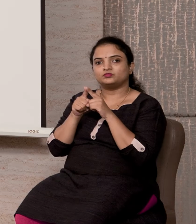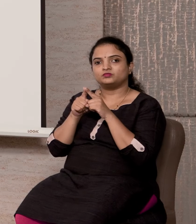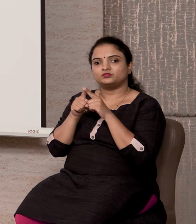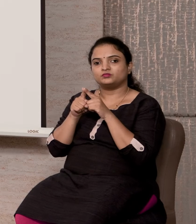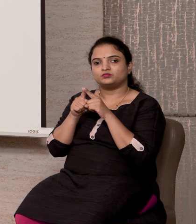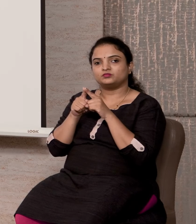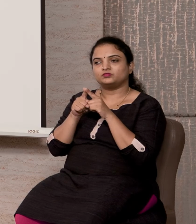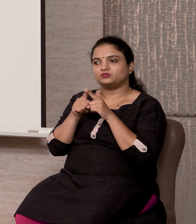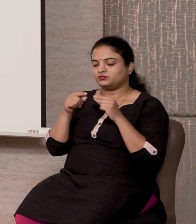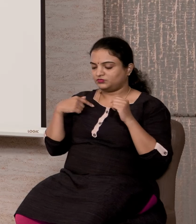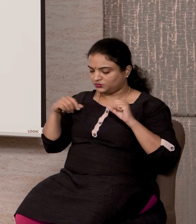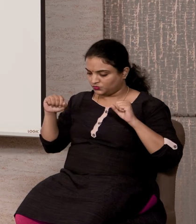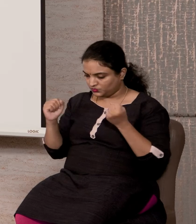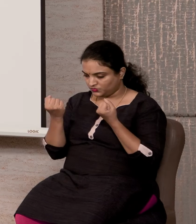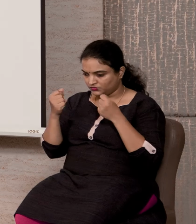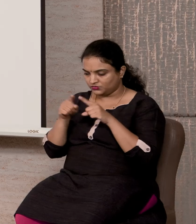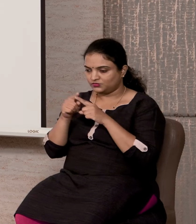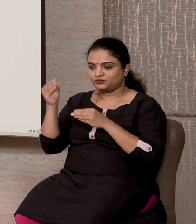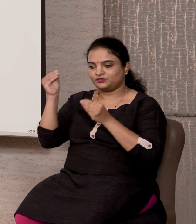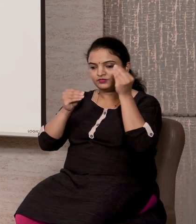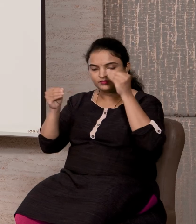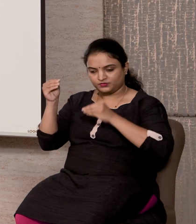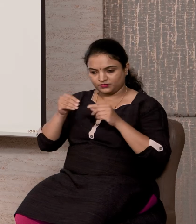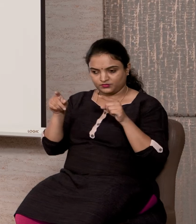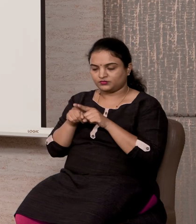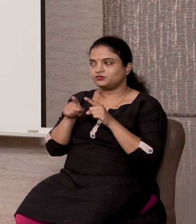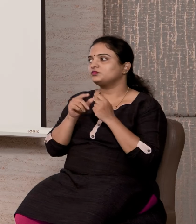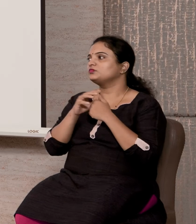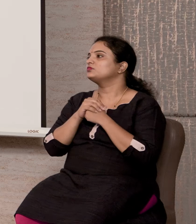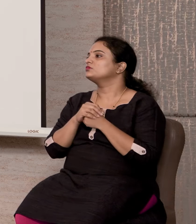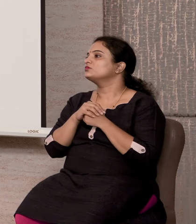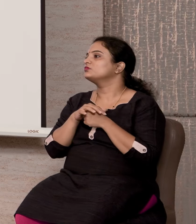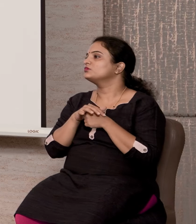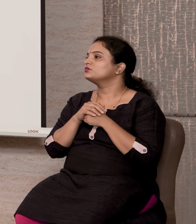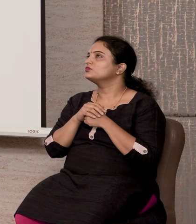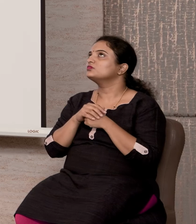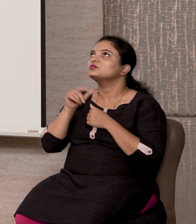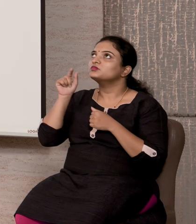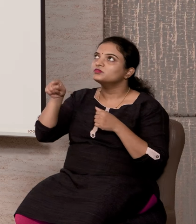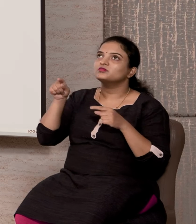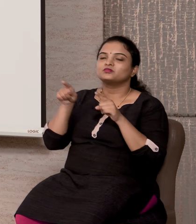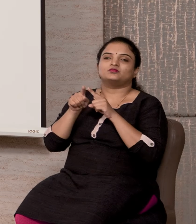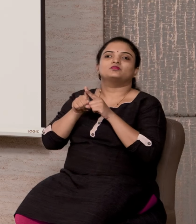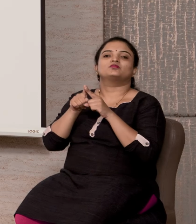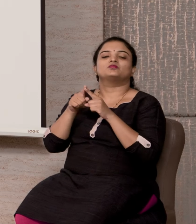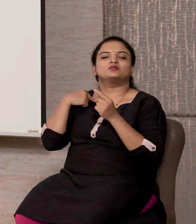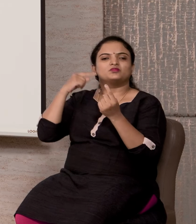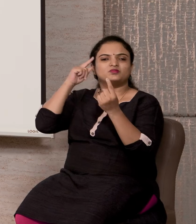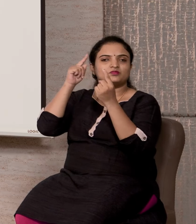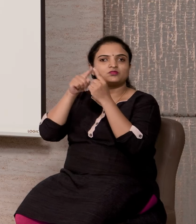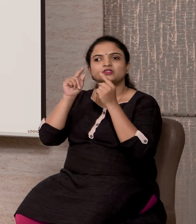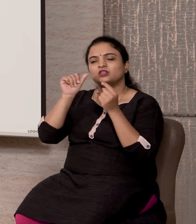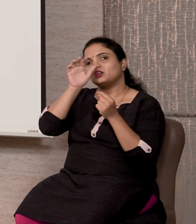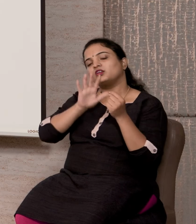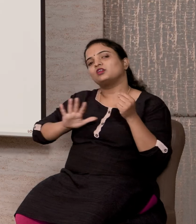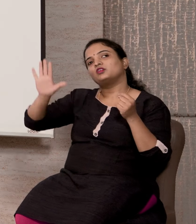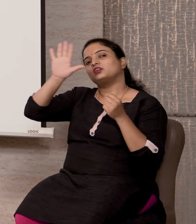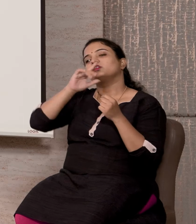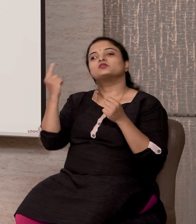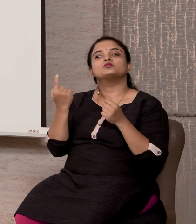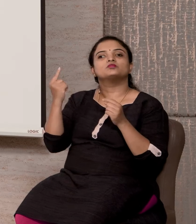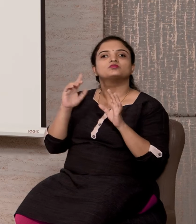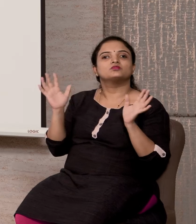create content for their own geography and spread it across and so on. Because all these games cannot be played across the country, right? So these are all based on